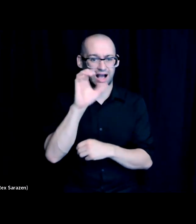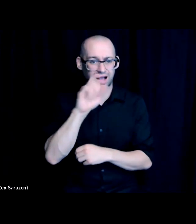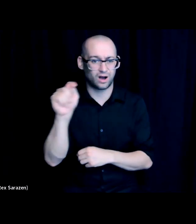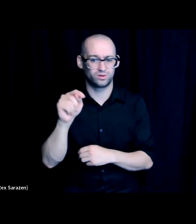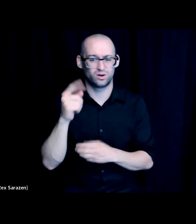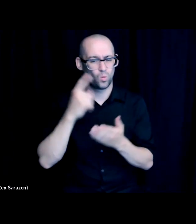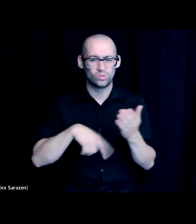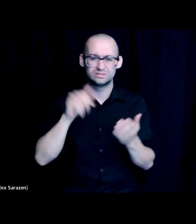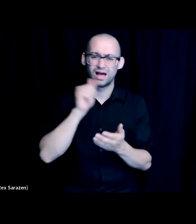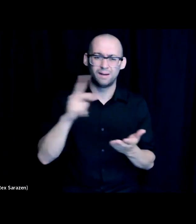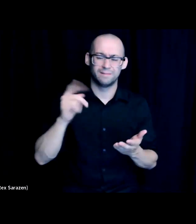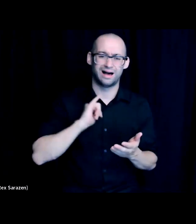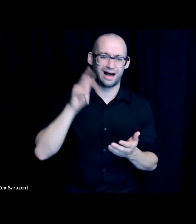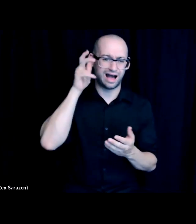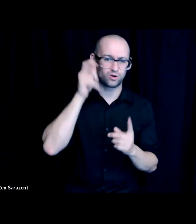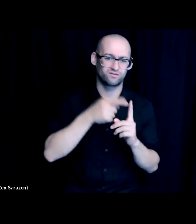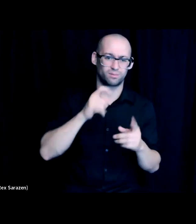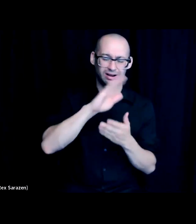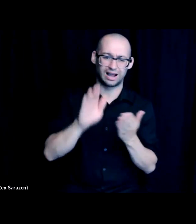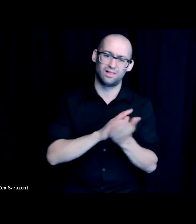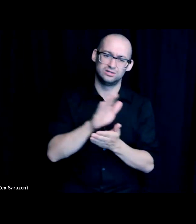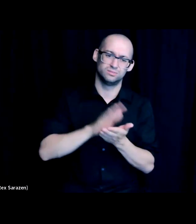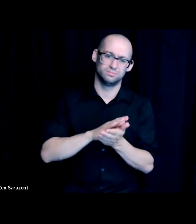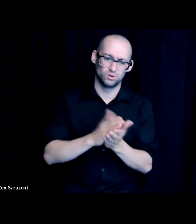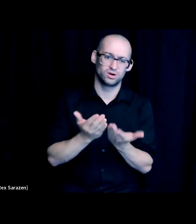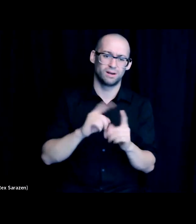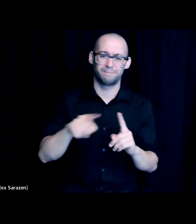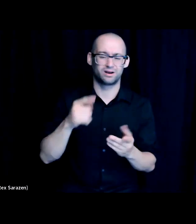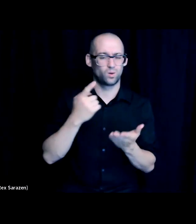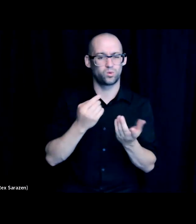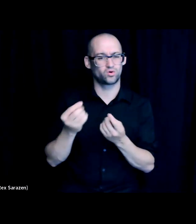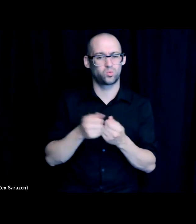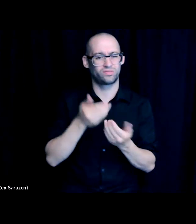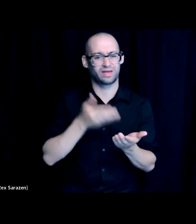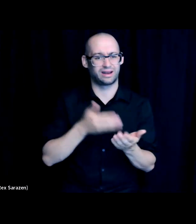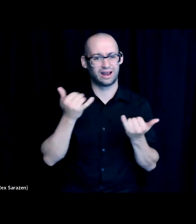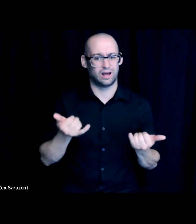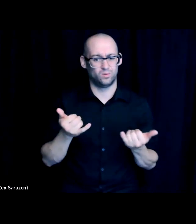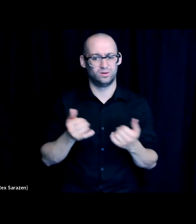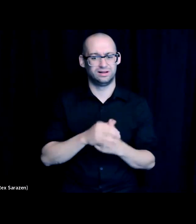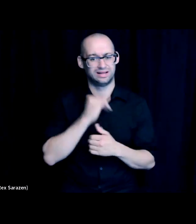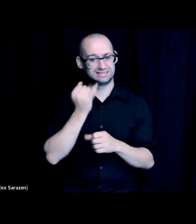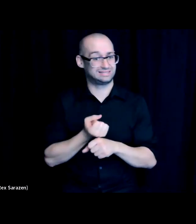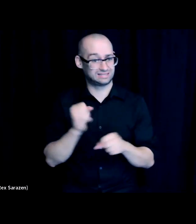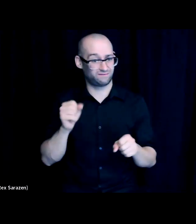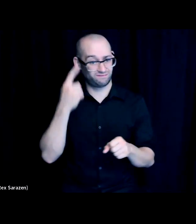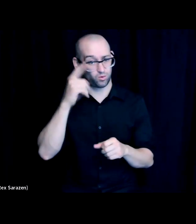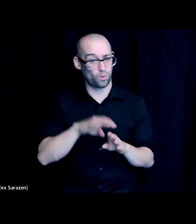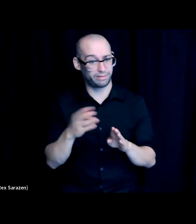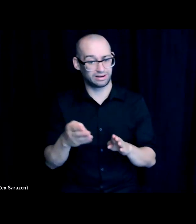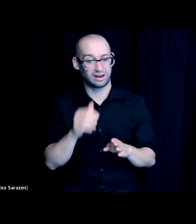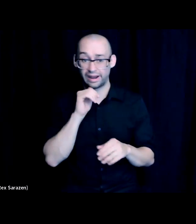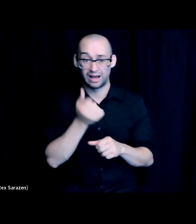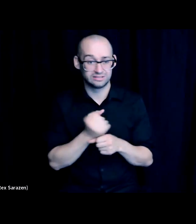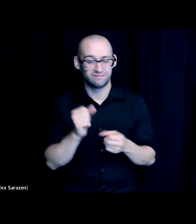had heard of them through college books, but what do I do with it now? Is it safe to open it? Is it not safe to open it?